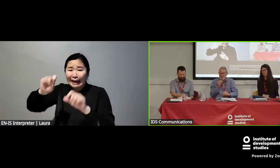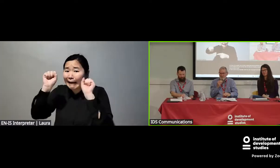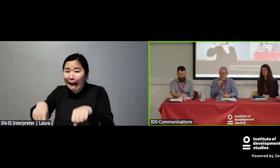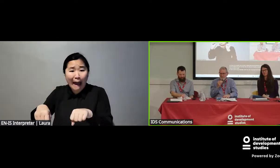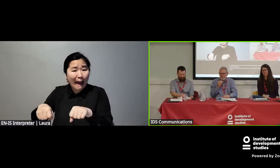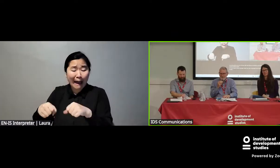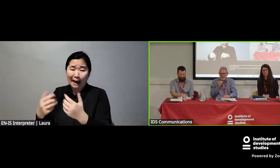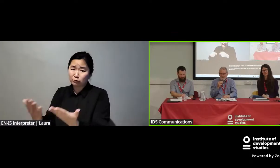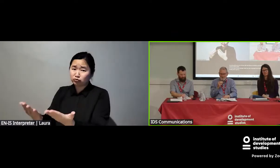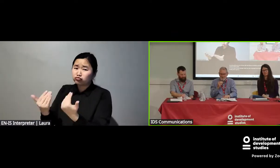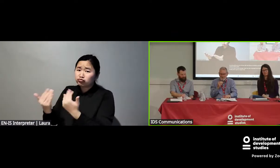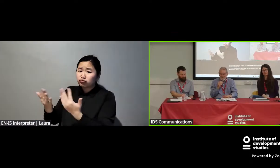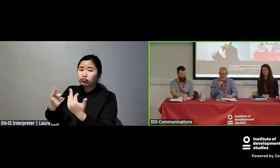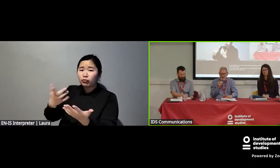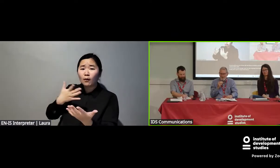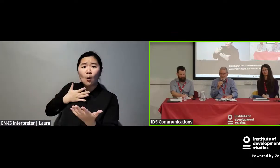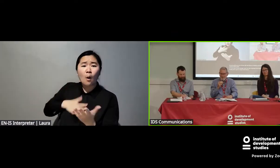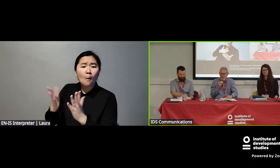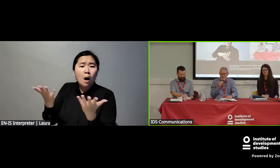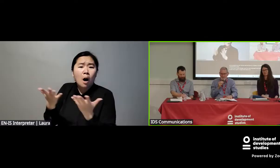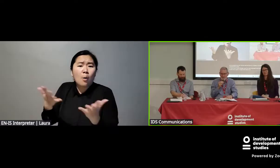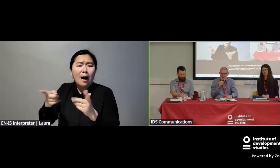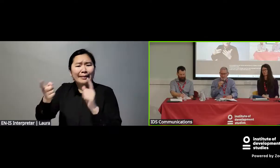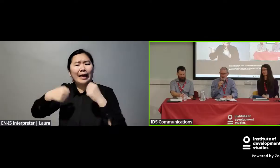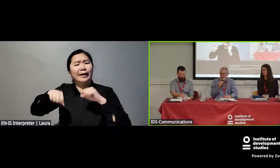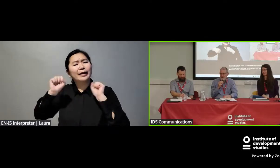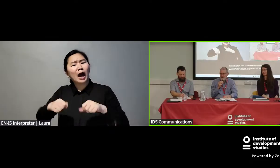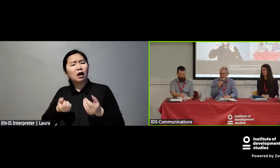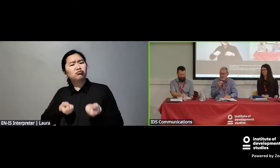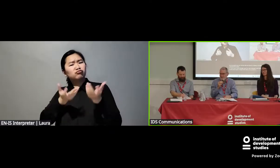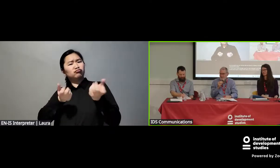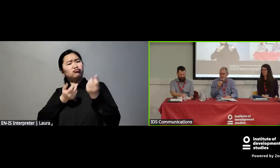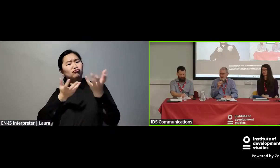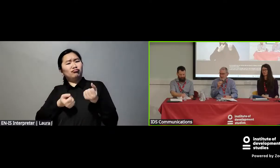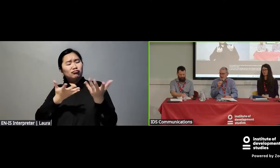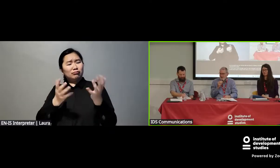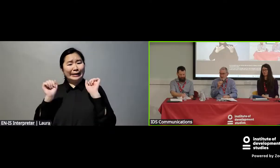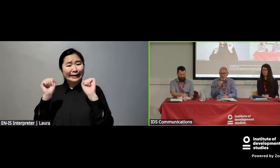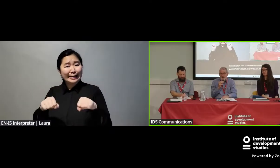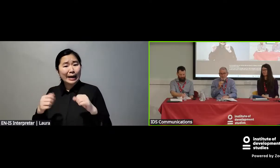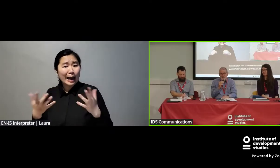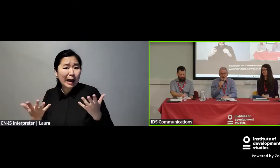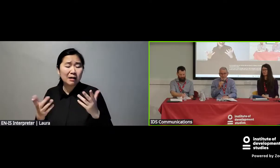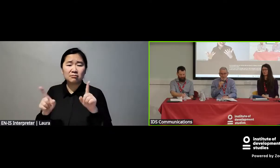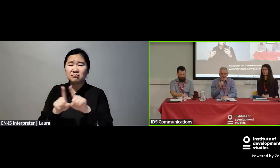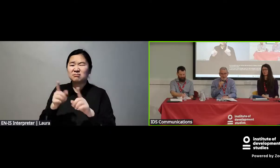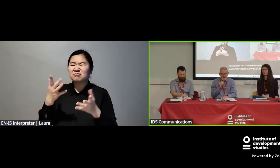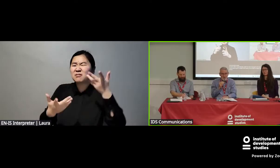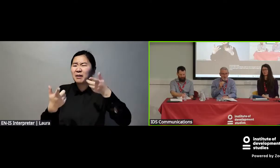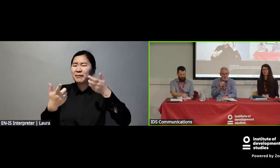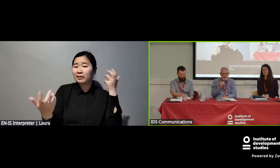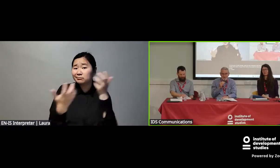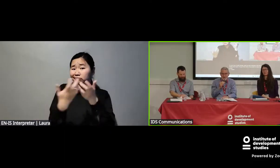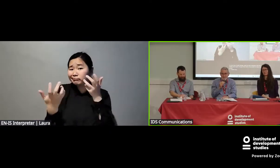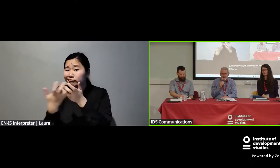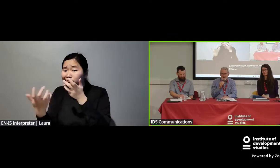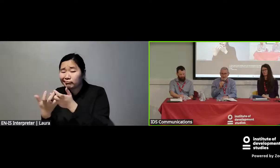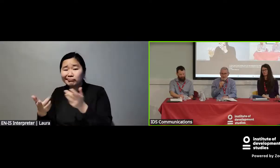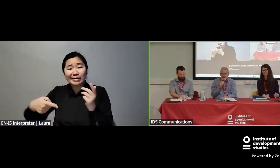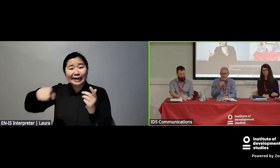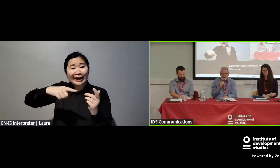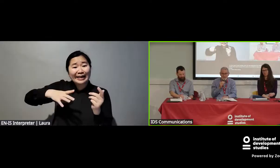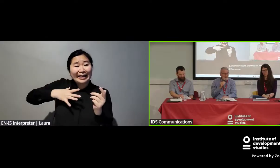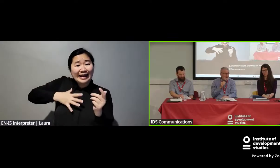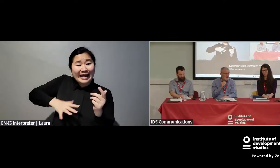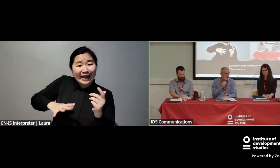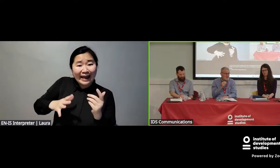Great, thanks. Thanks, Mary, and a big shout out for Inclusion International. So thanks very, very much to the audience.